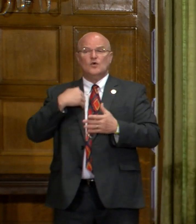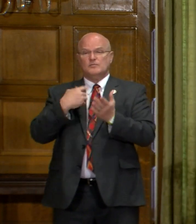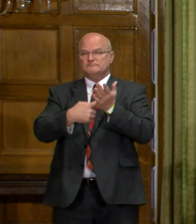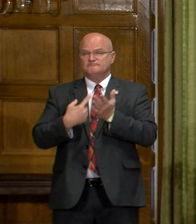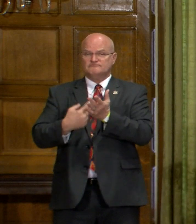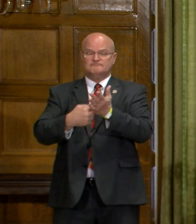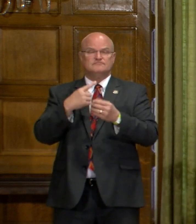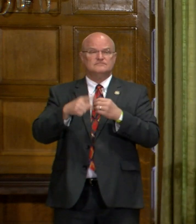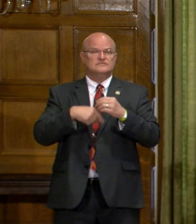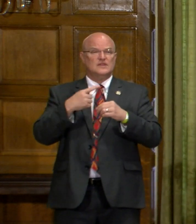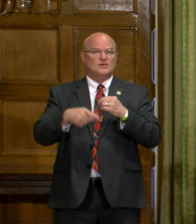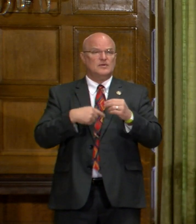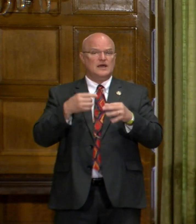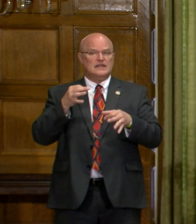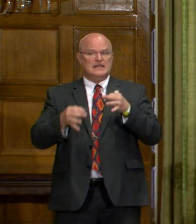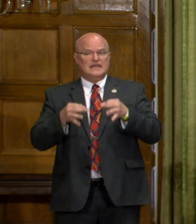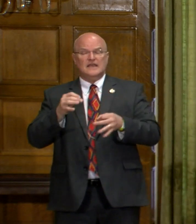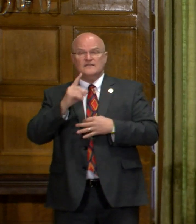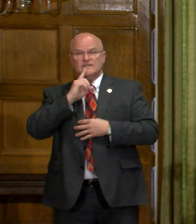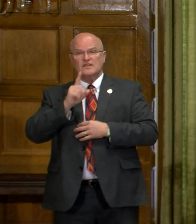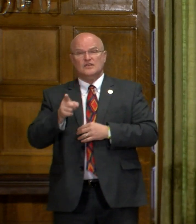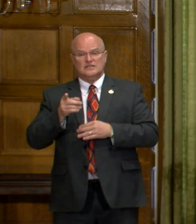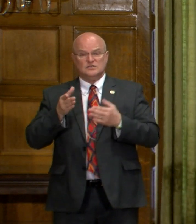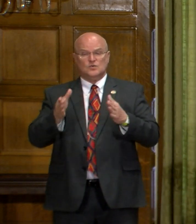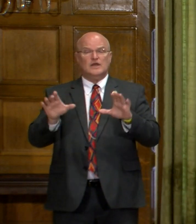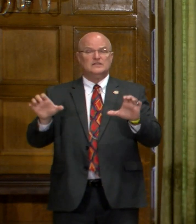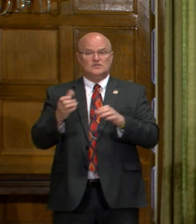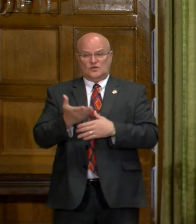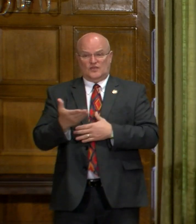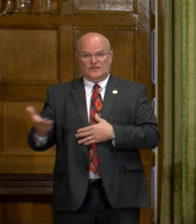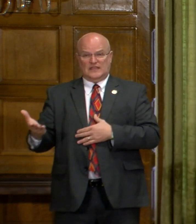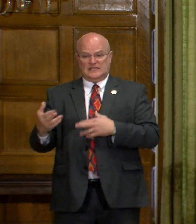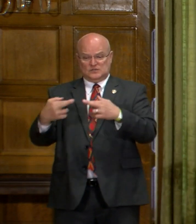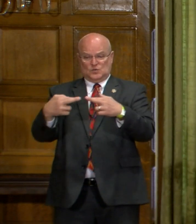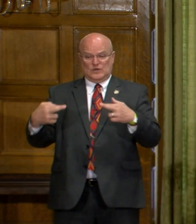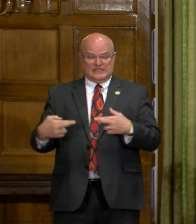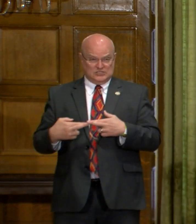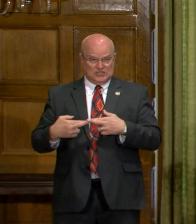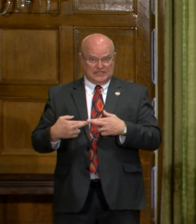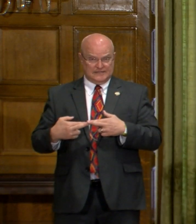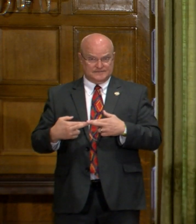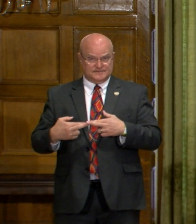be talking about, whether there is a way to do things regionally,